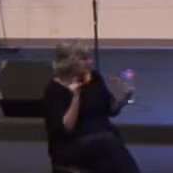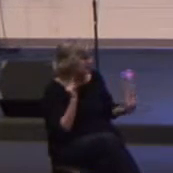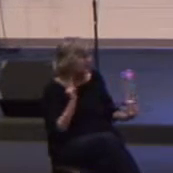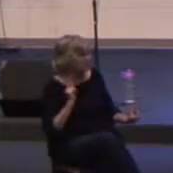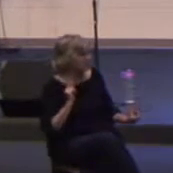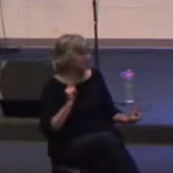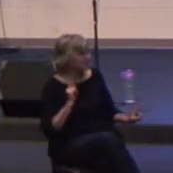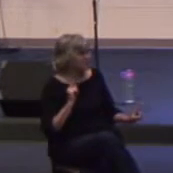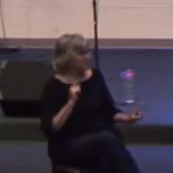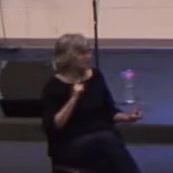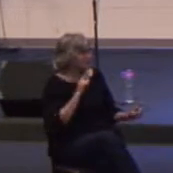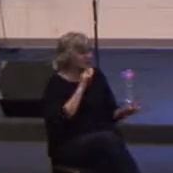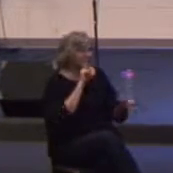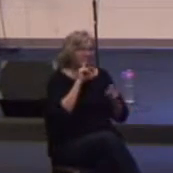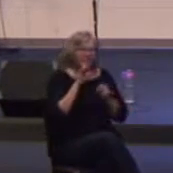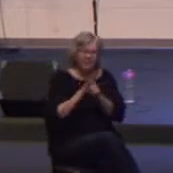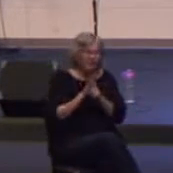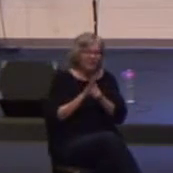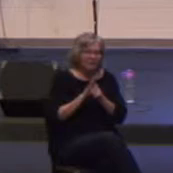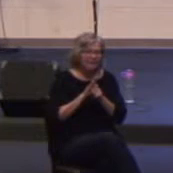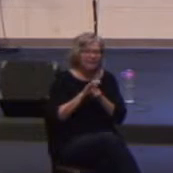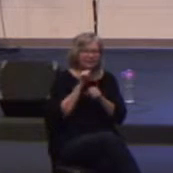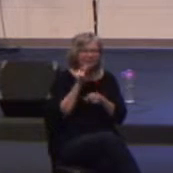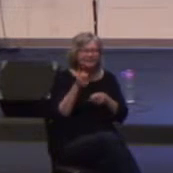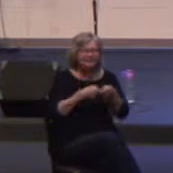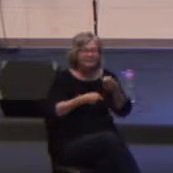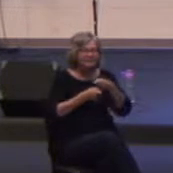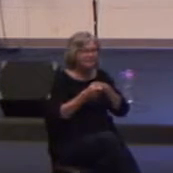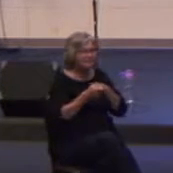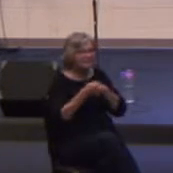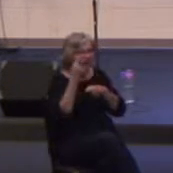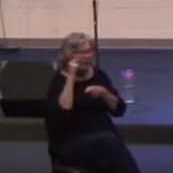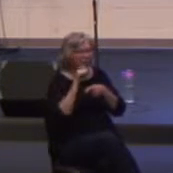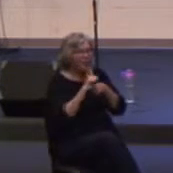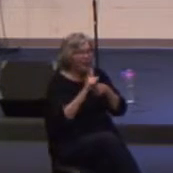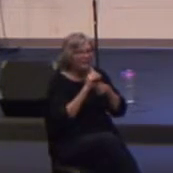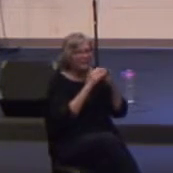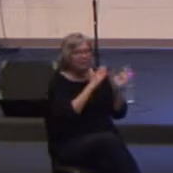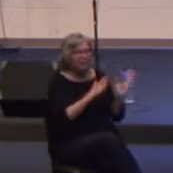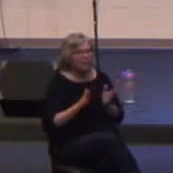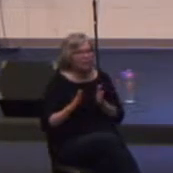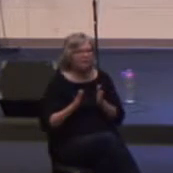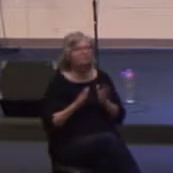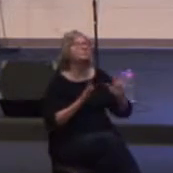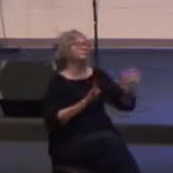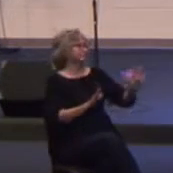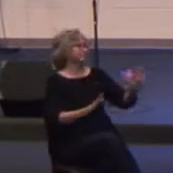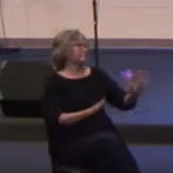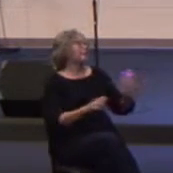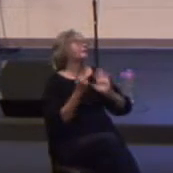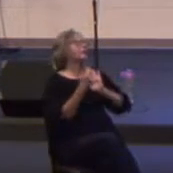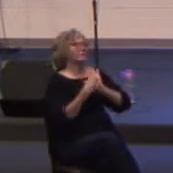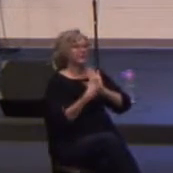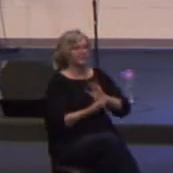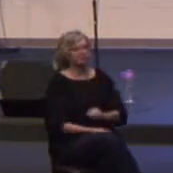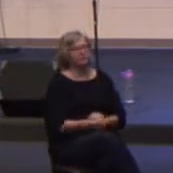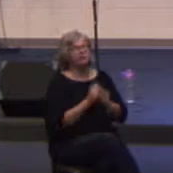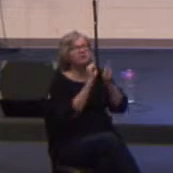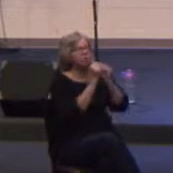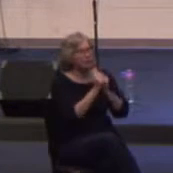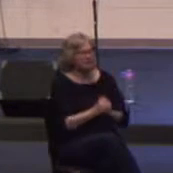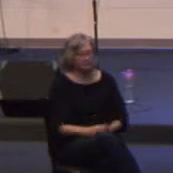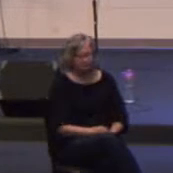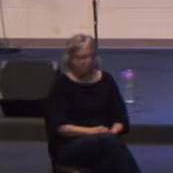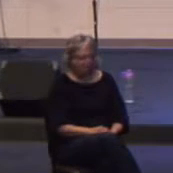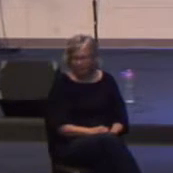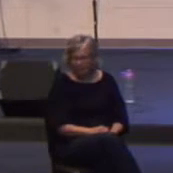well? Commitment is no substitute for practice and preparation. Or think about sports. Some of you might have heard this.